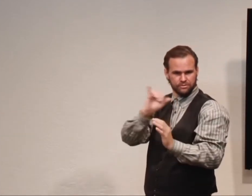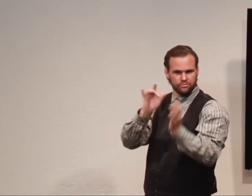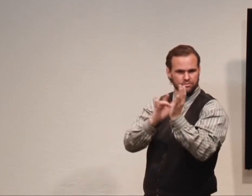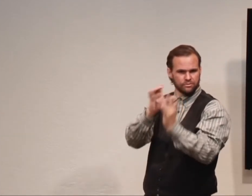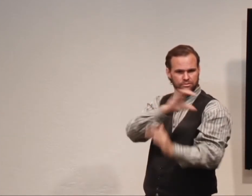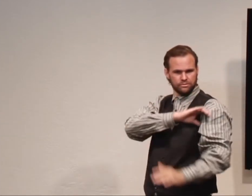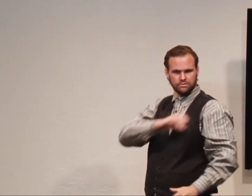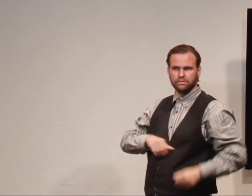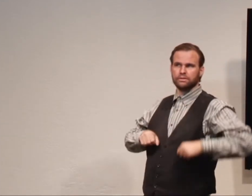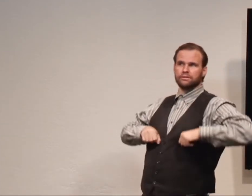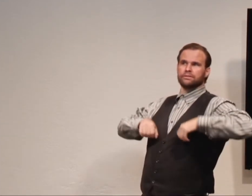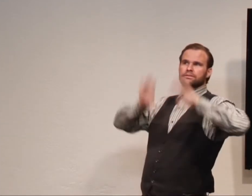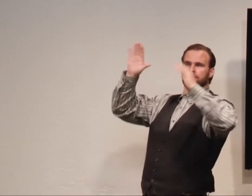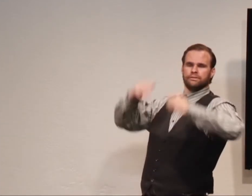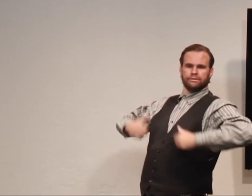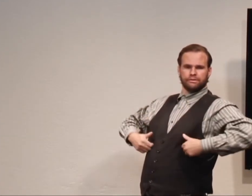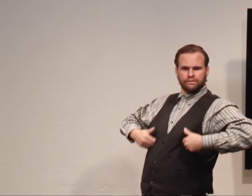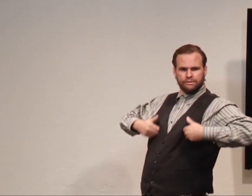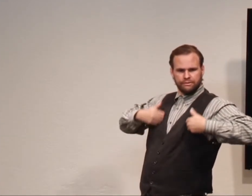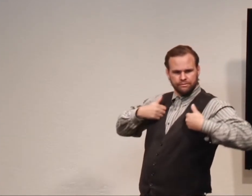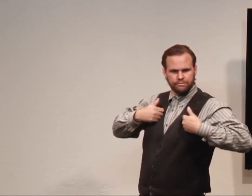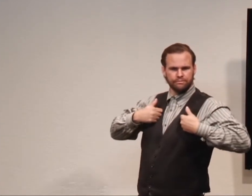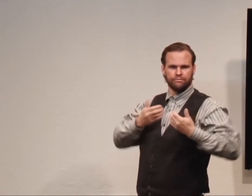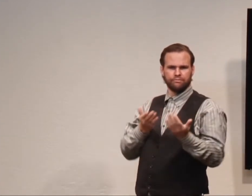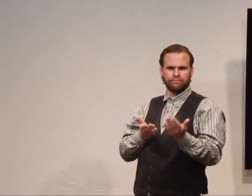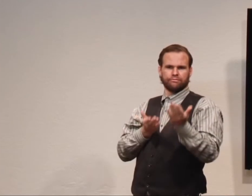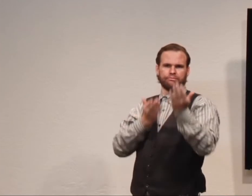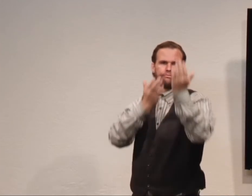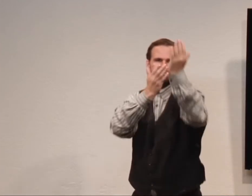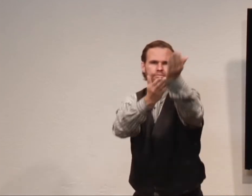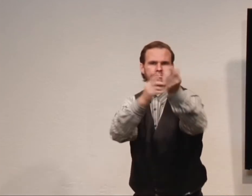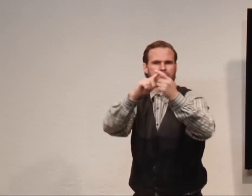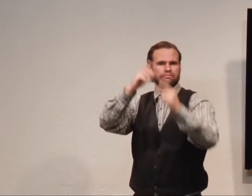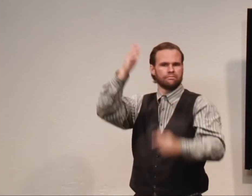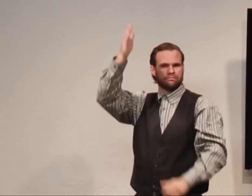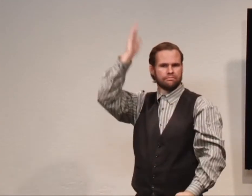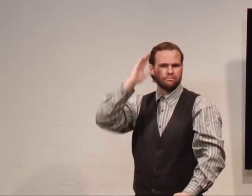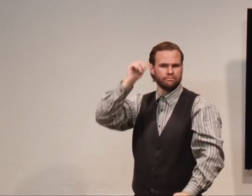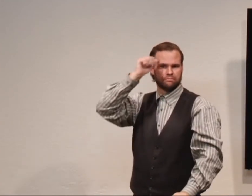And in the Old Testament, we see how the lambs were burned, their lives were sacrificed,